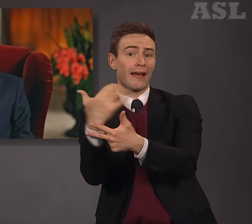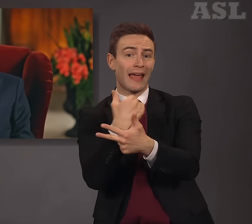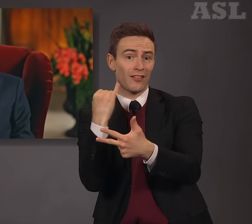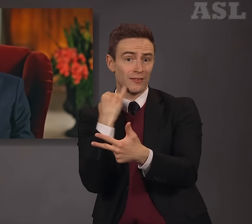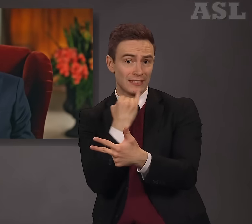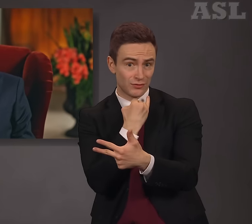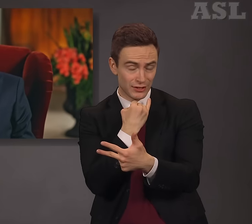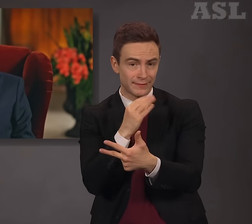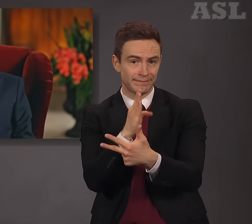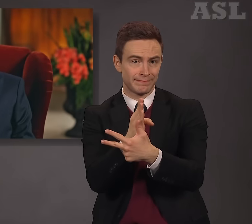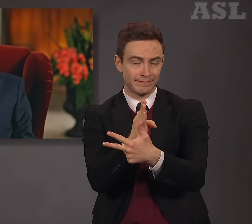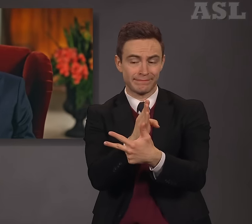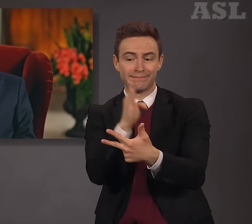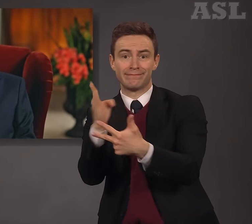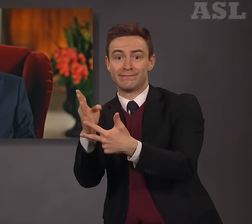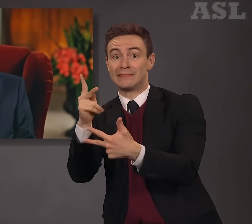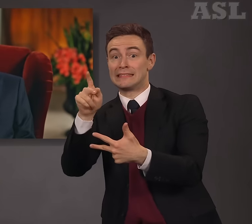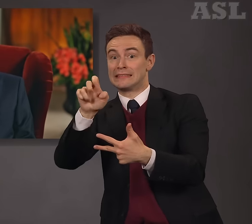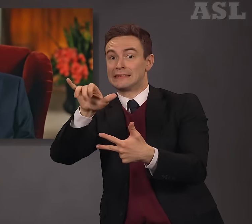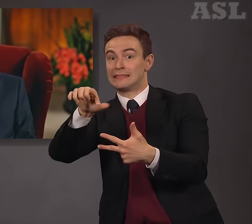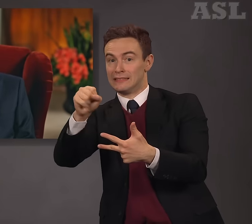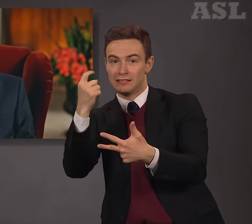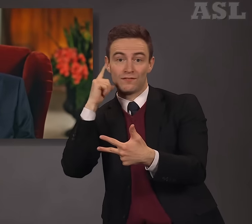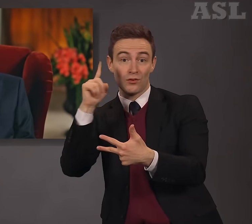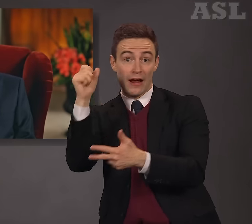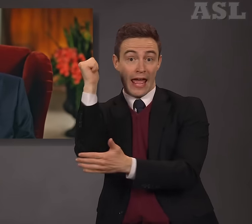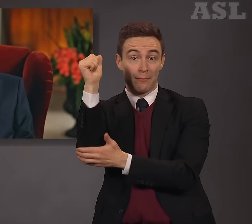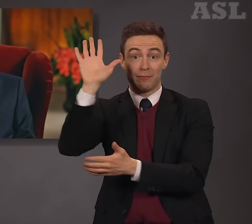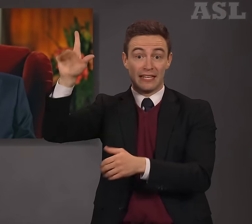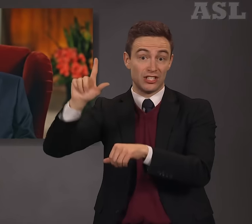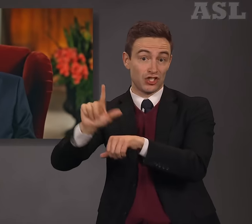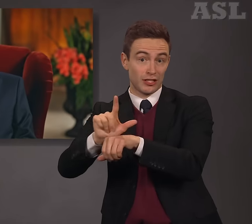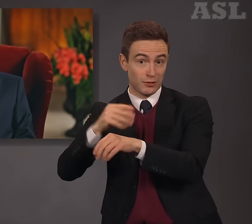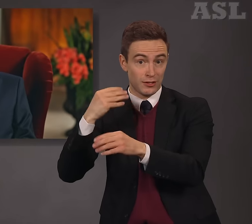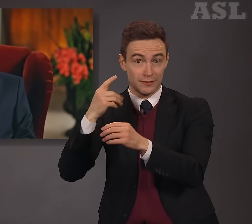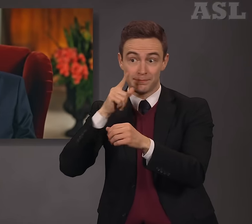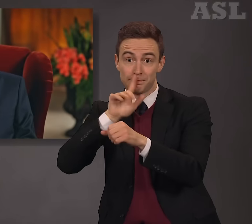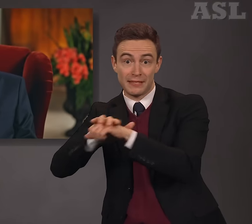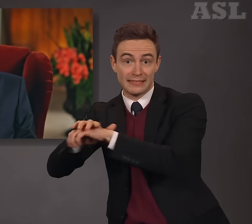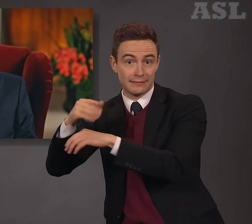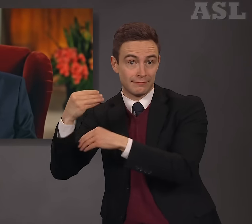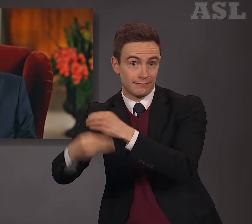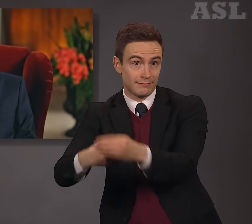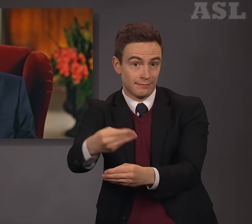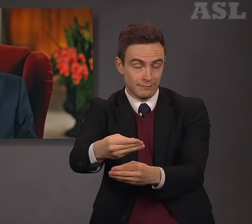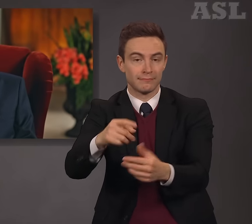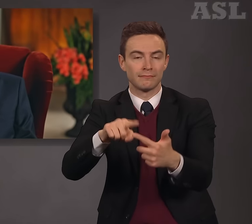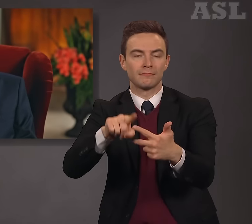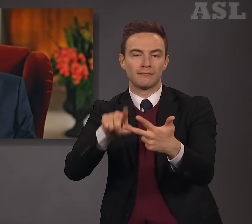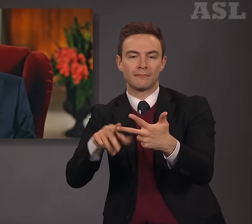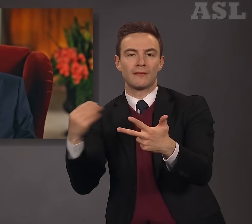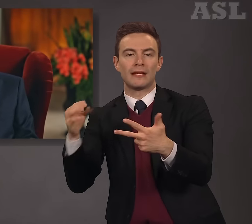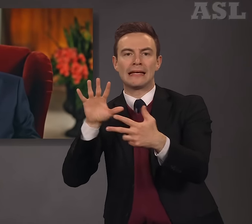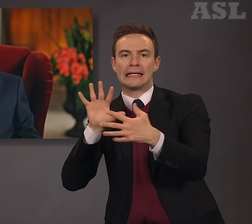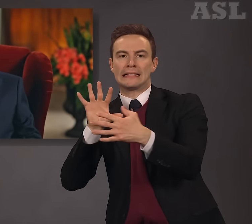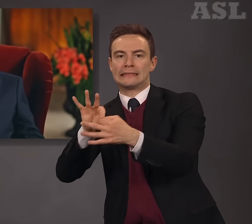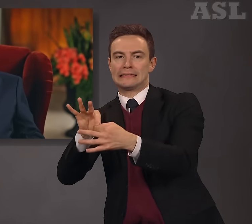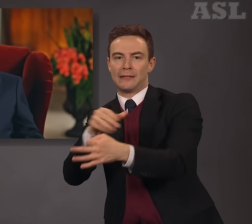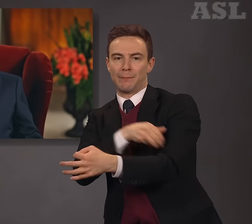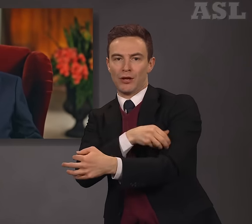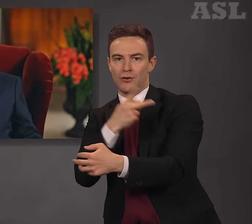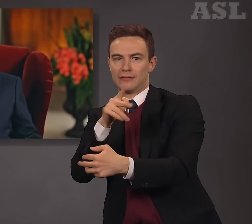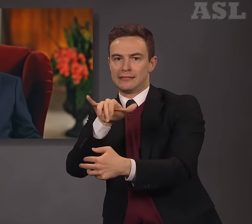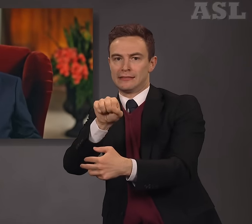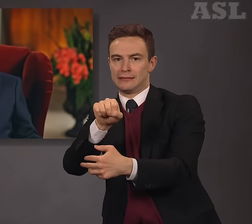Israel, keys of the gospel of Abraham, and the keys of the sealing power,